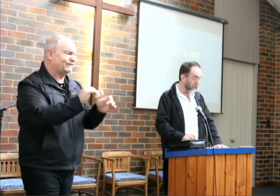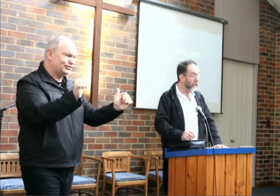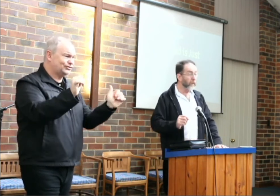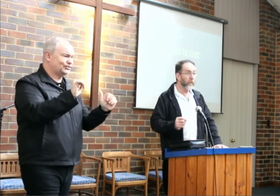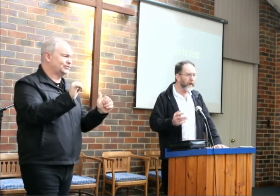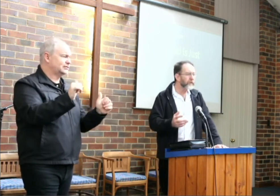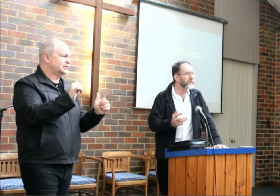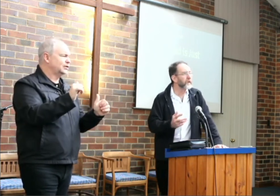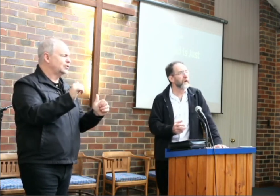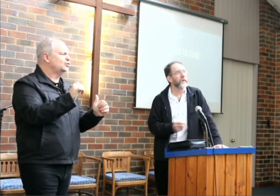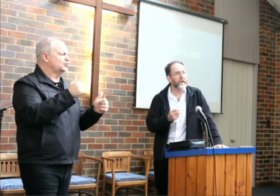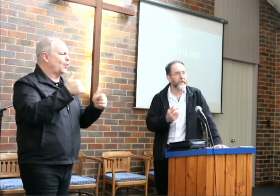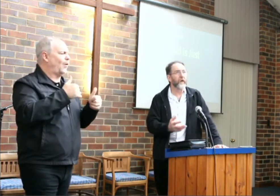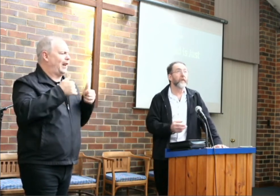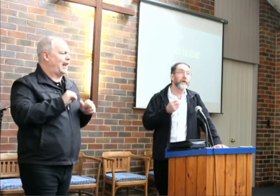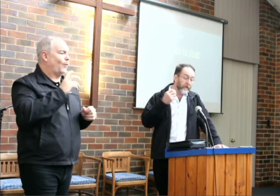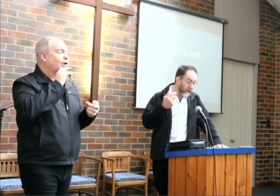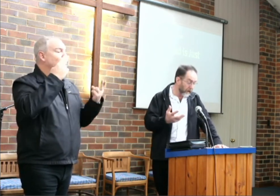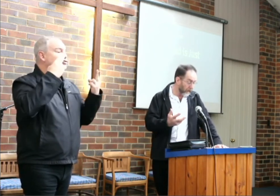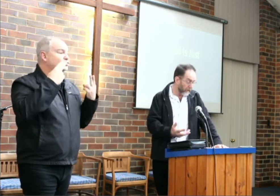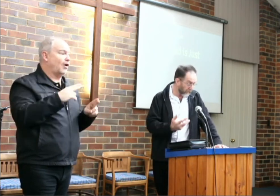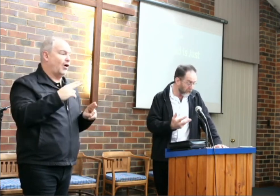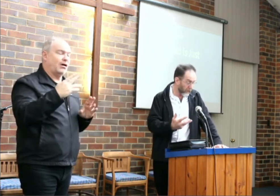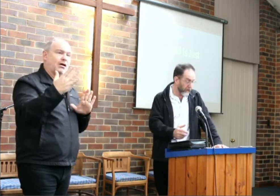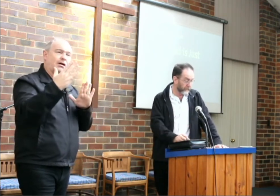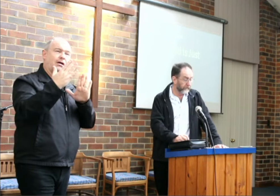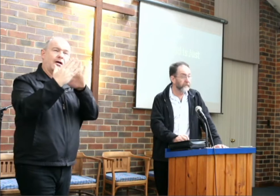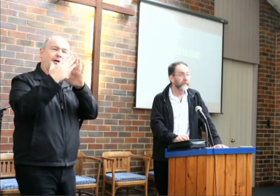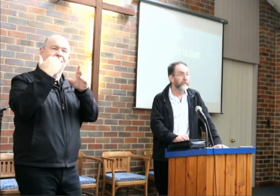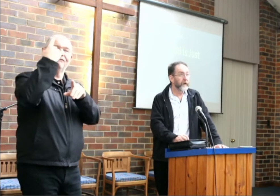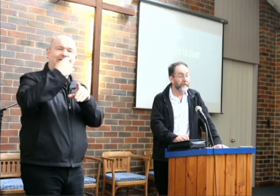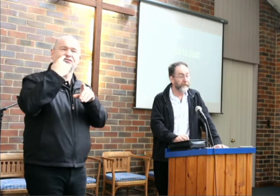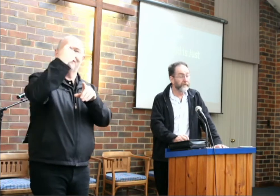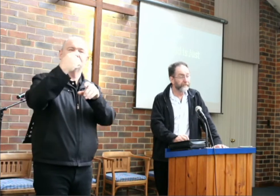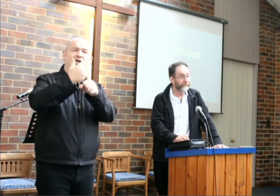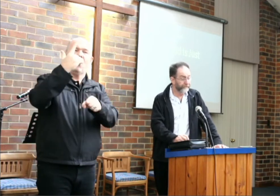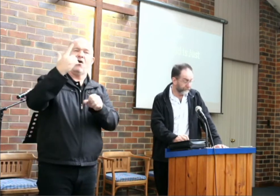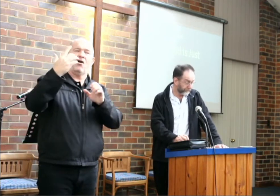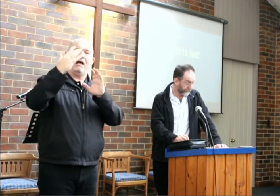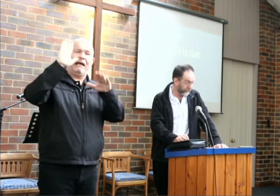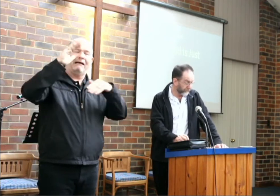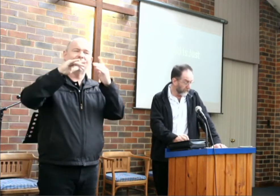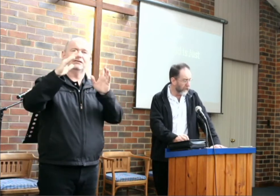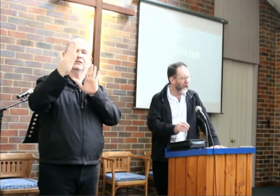you, where would you go when you die, when you're there before God? Heaven.